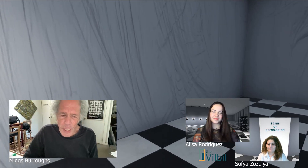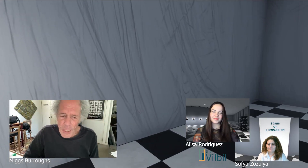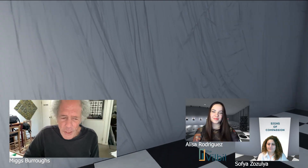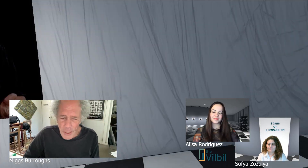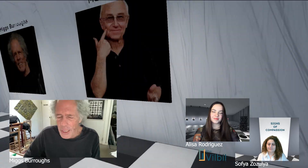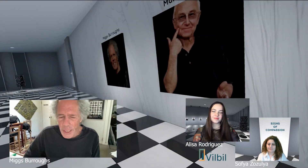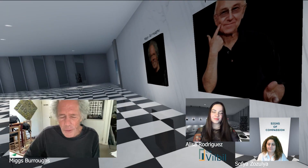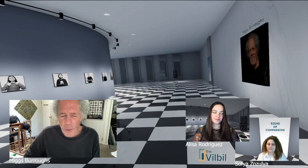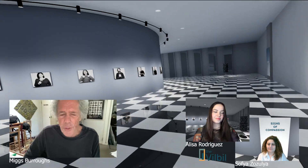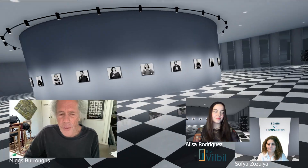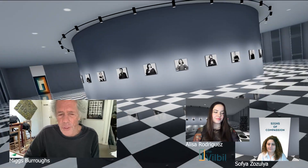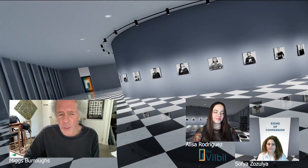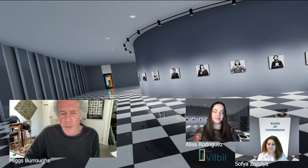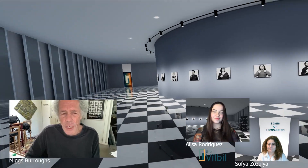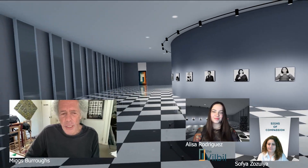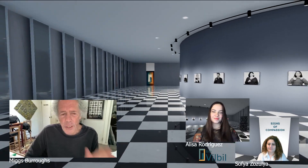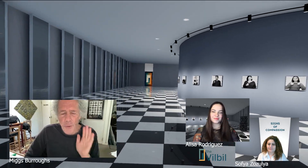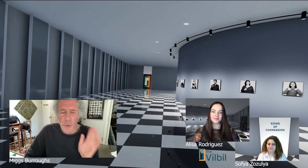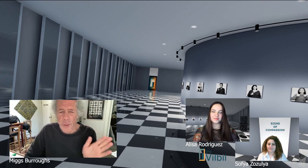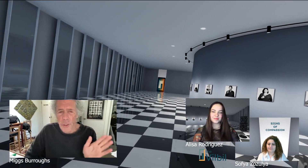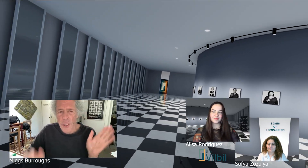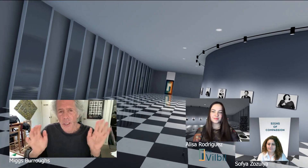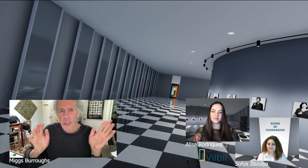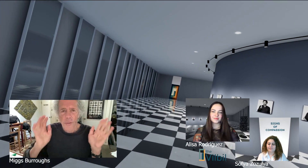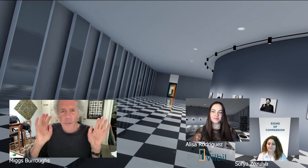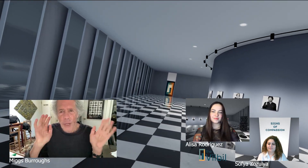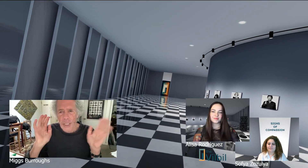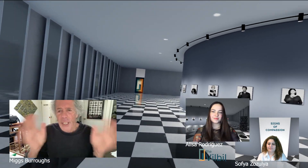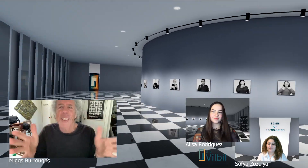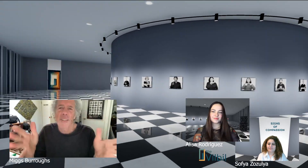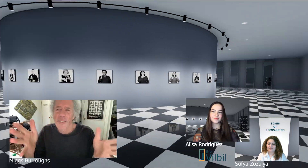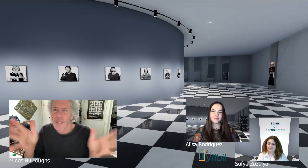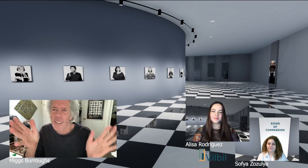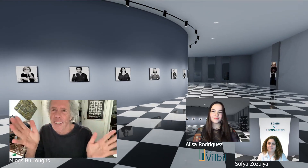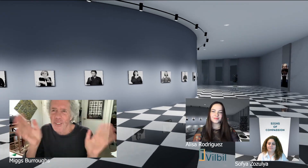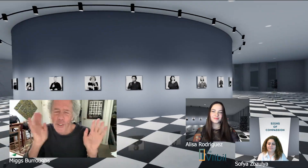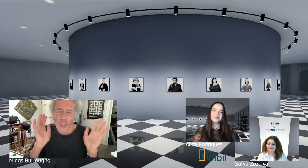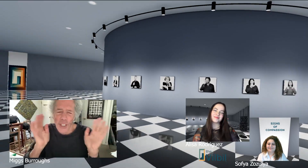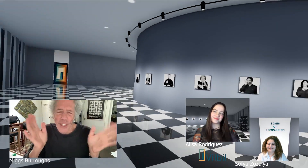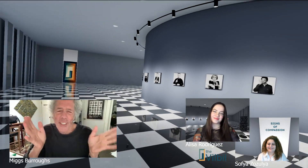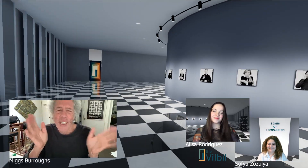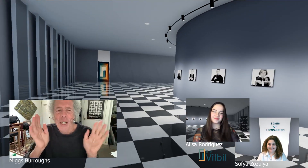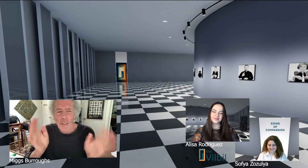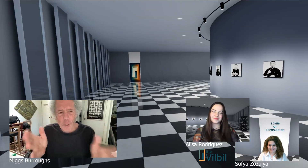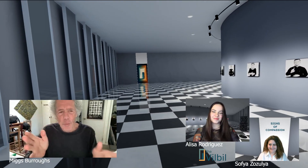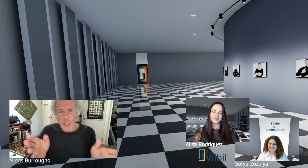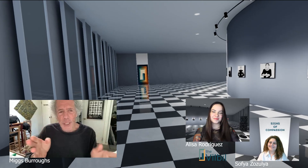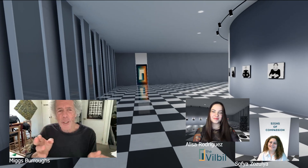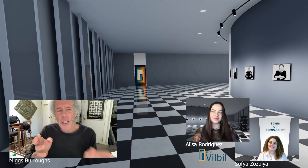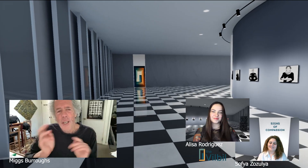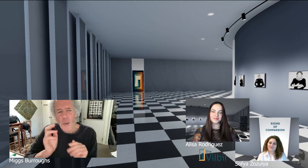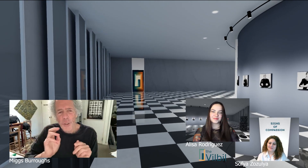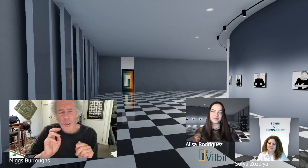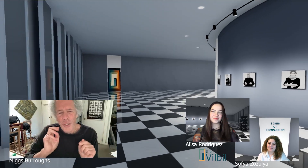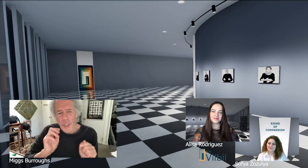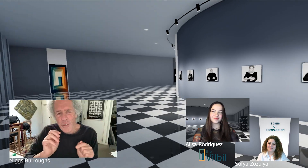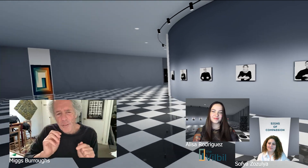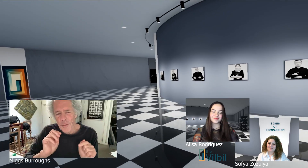paintings. I didn't think I was very successful at it. This was my ticket, to being a filmmaker with, instead of